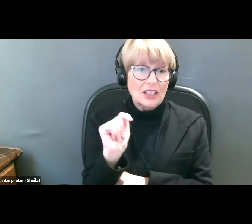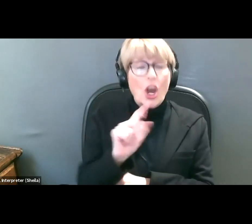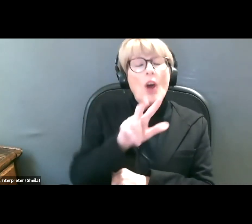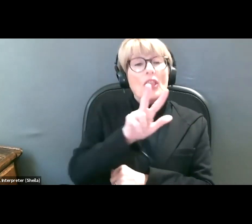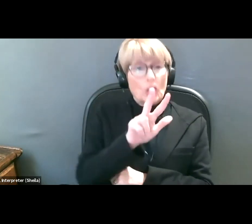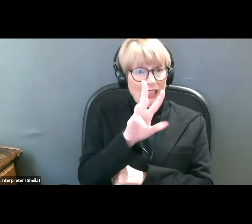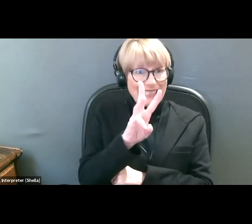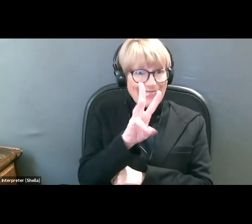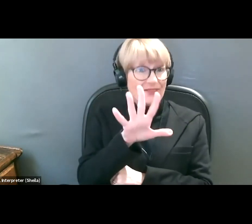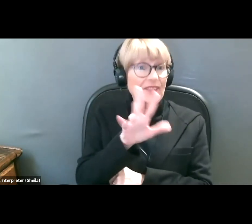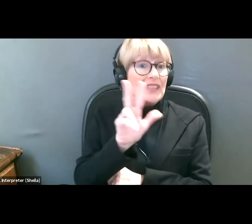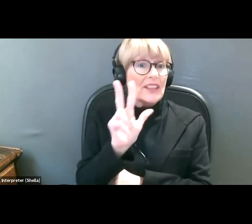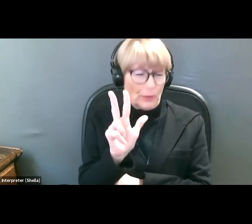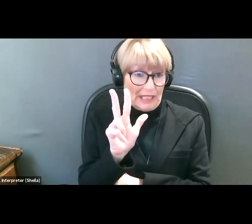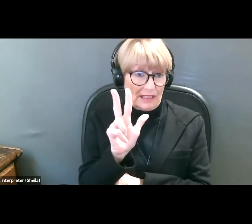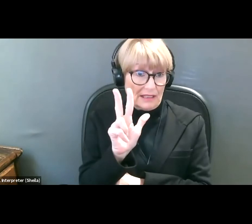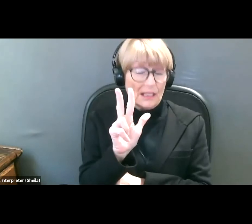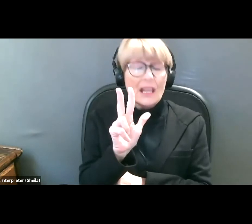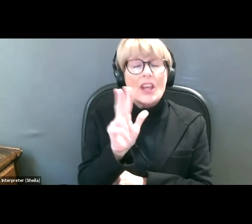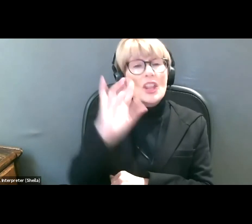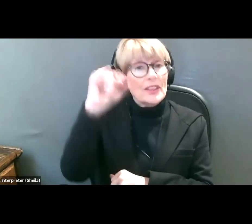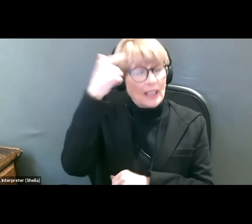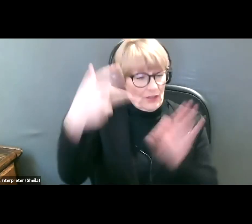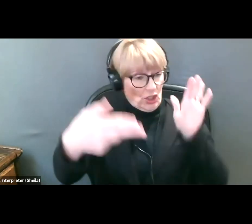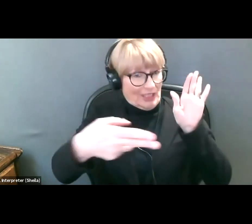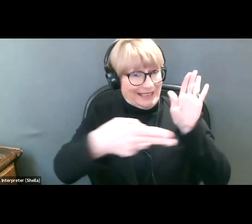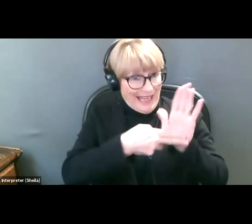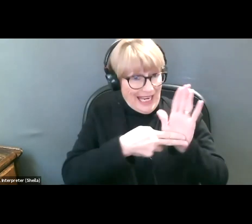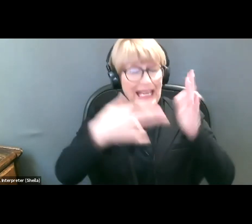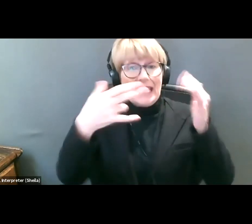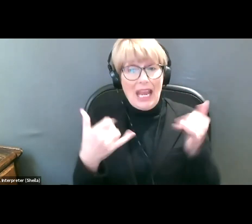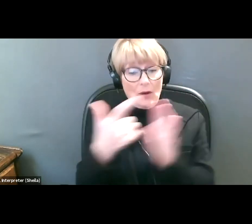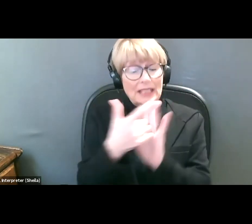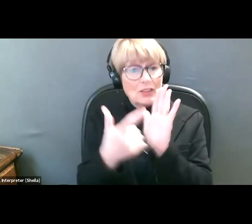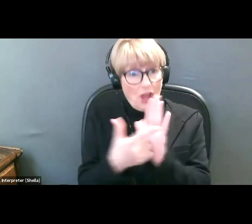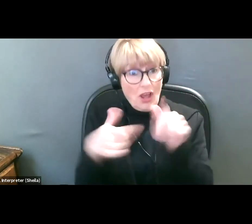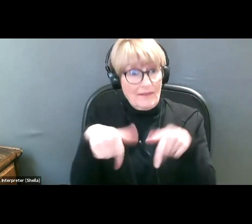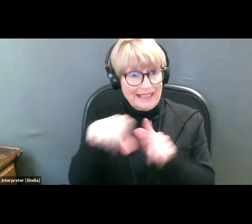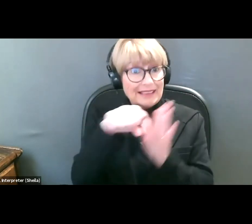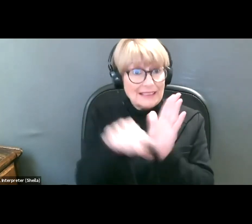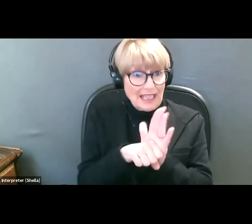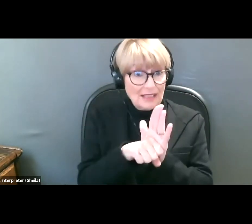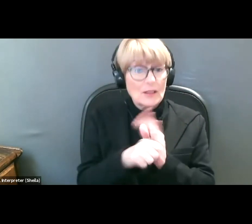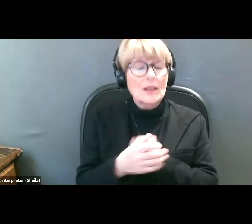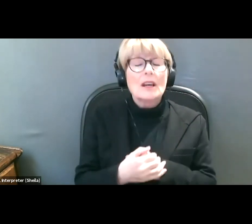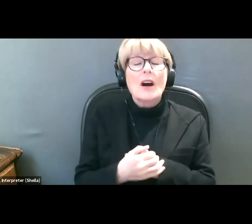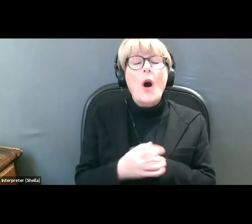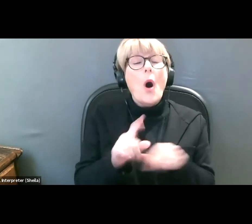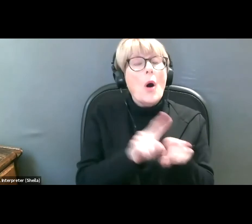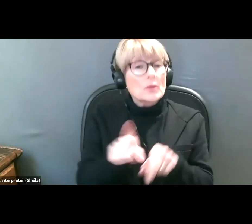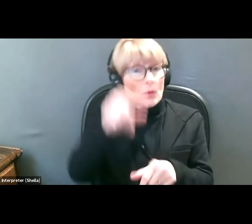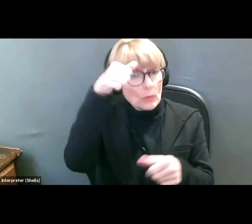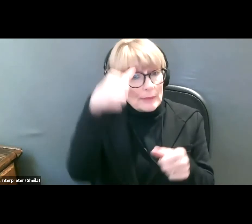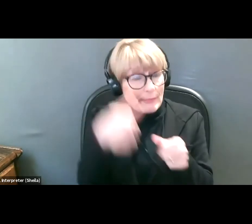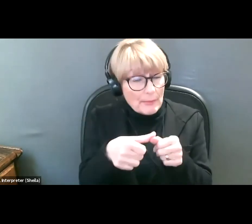3653, but it was signed by the governor and is now law of the state. One of the things to also remember is that